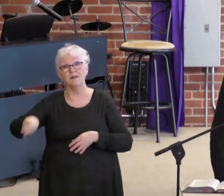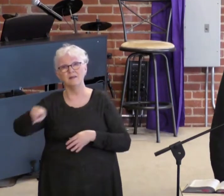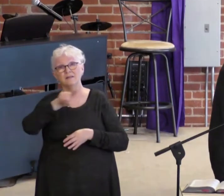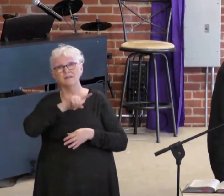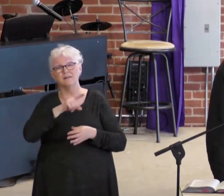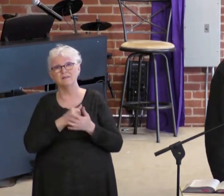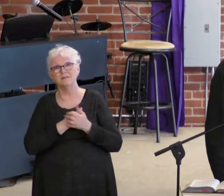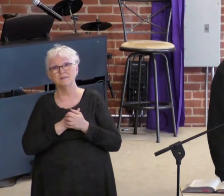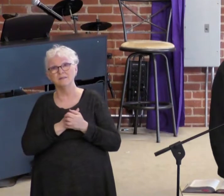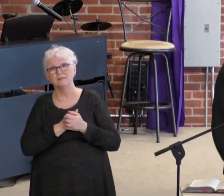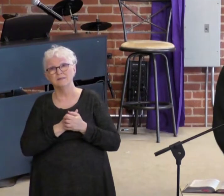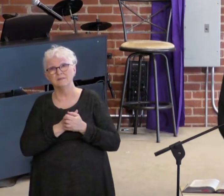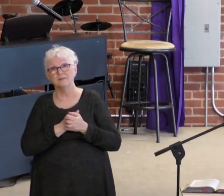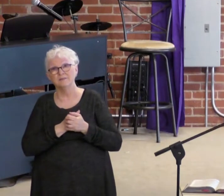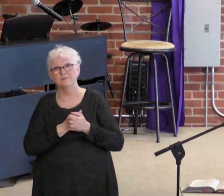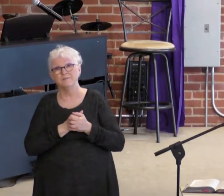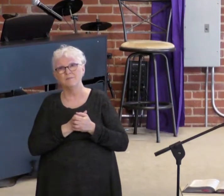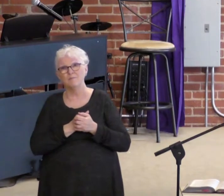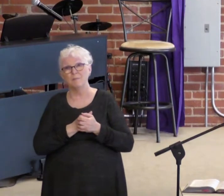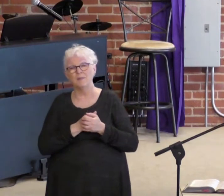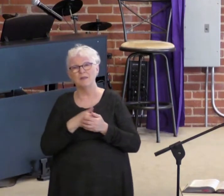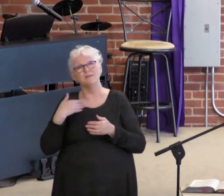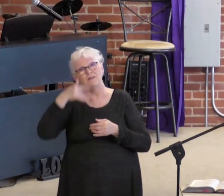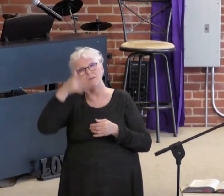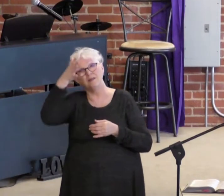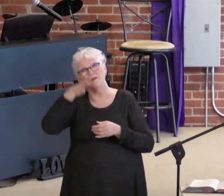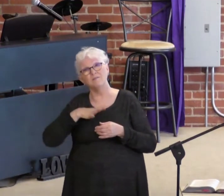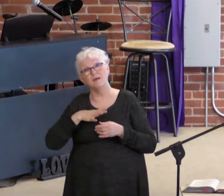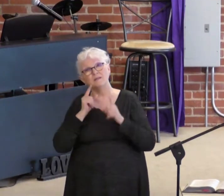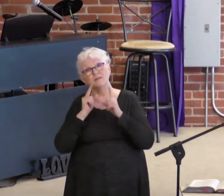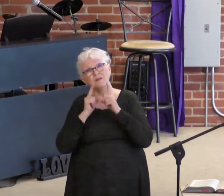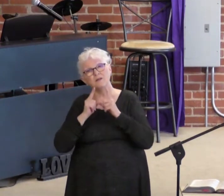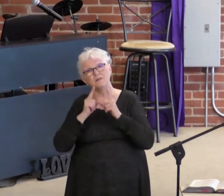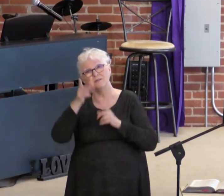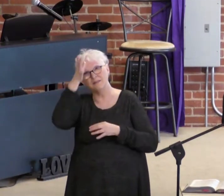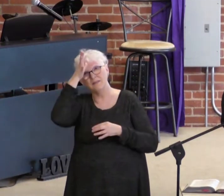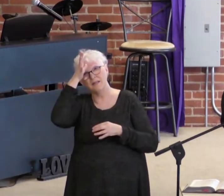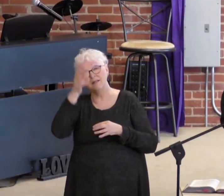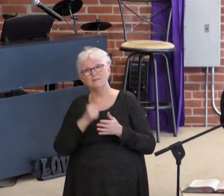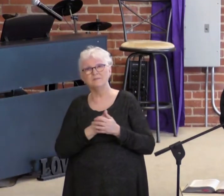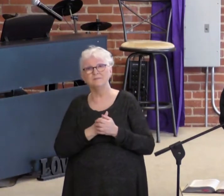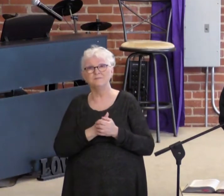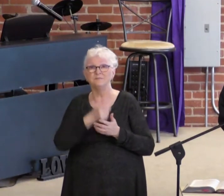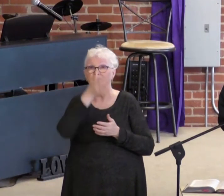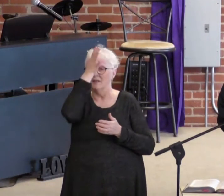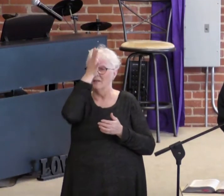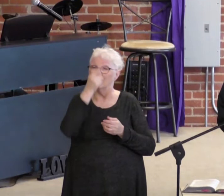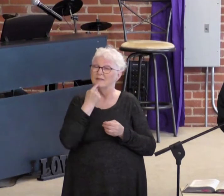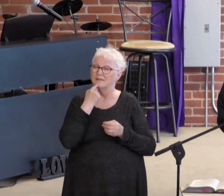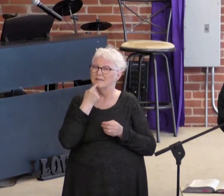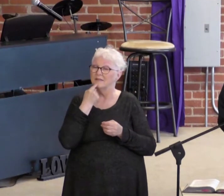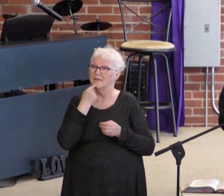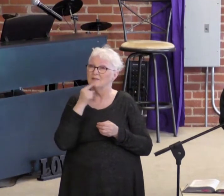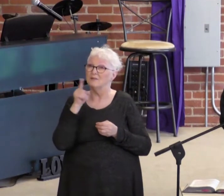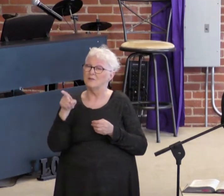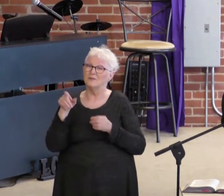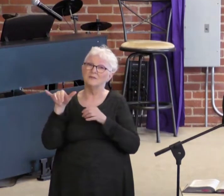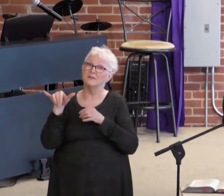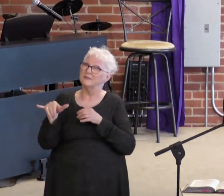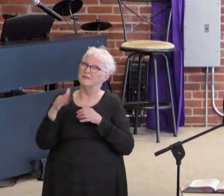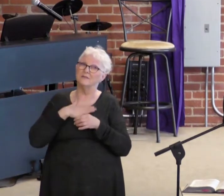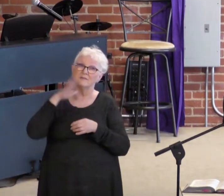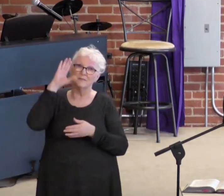And he talked to his dad, and his dad said, son, I never stopped loving you. You're still my son.